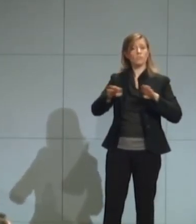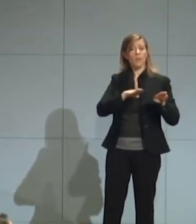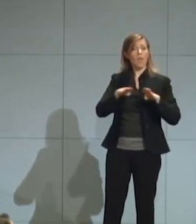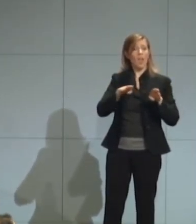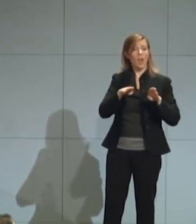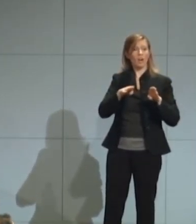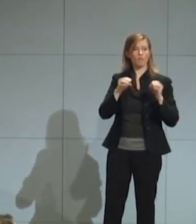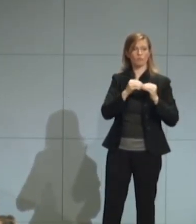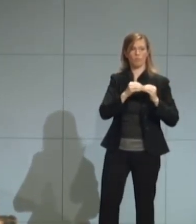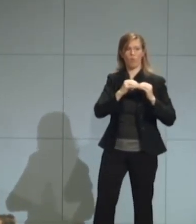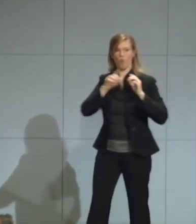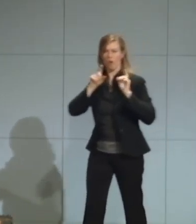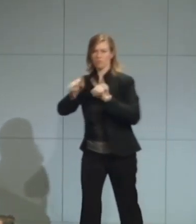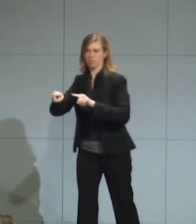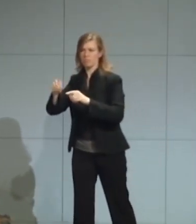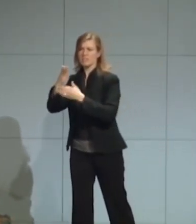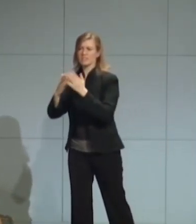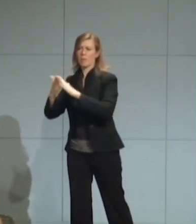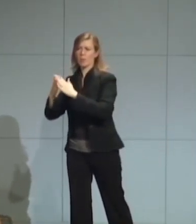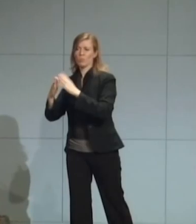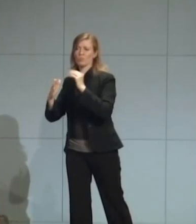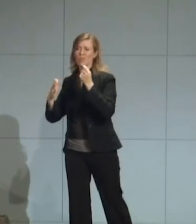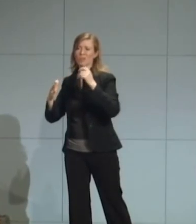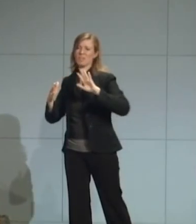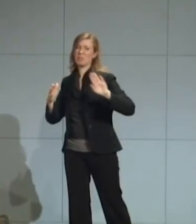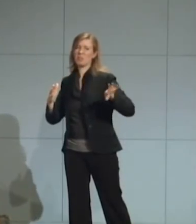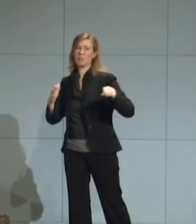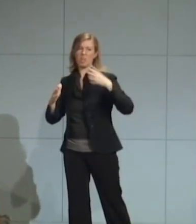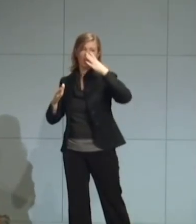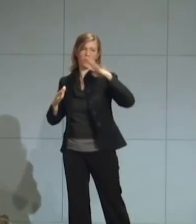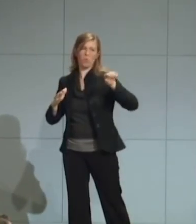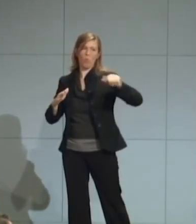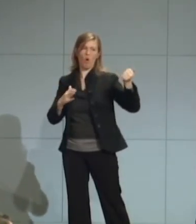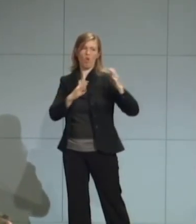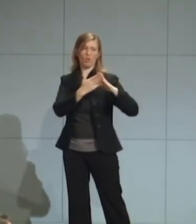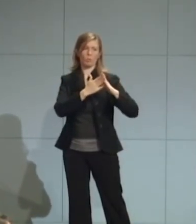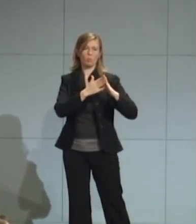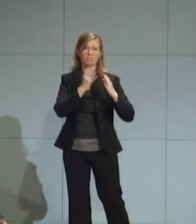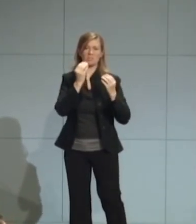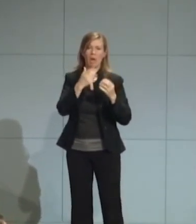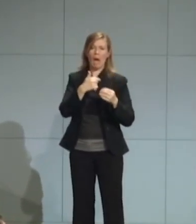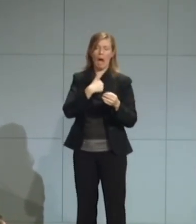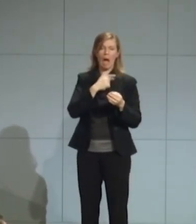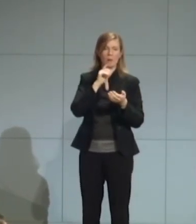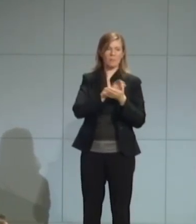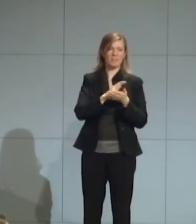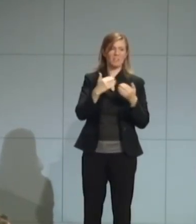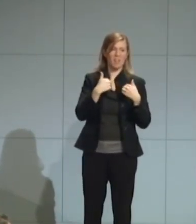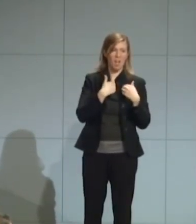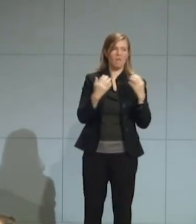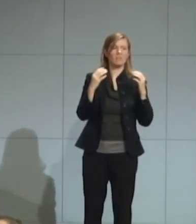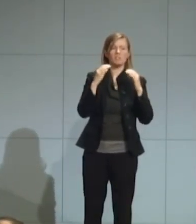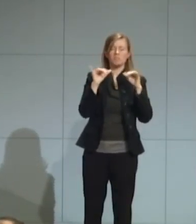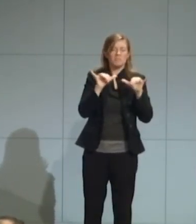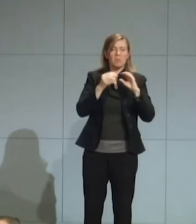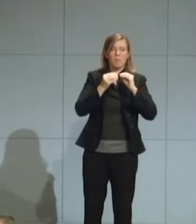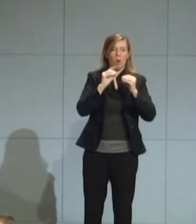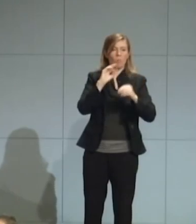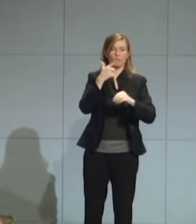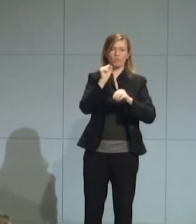a new rhetoric. You have to tell a new story. And that new story is, these people never built anything. These people never had